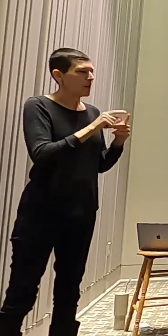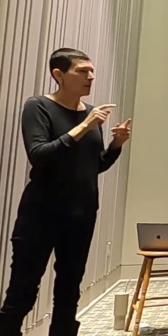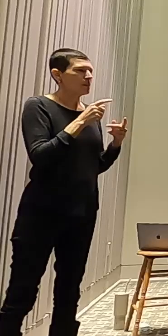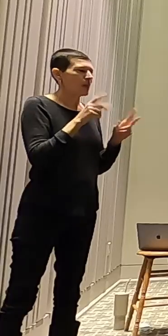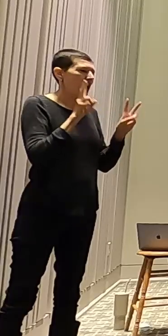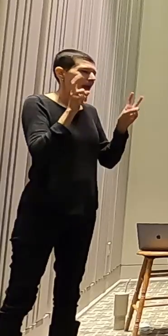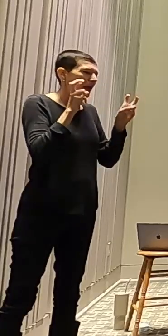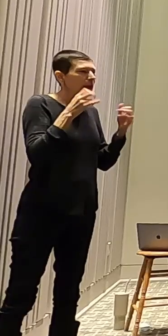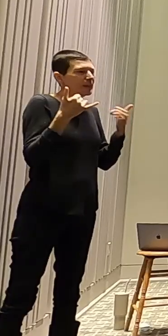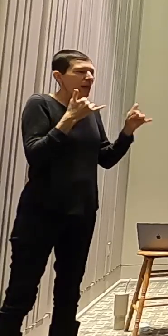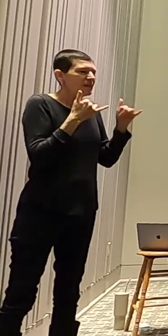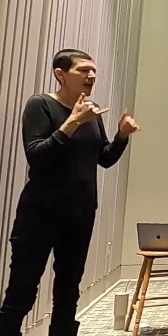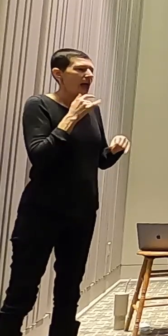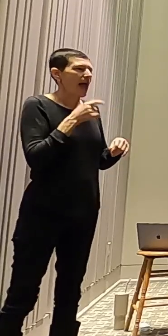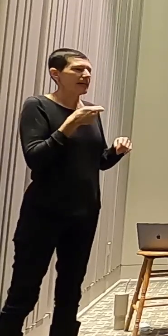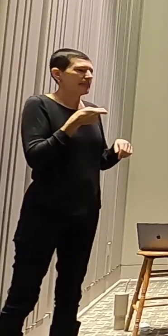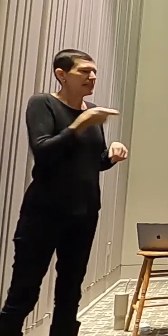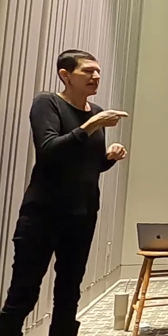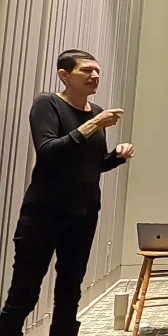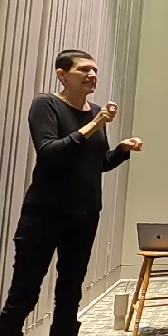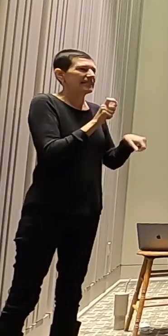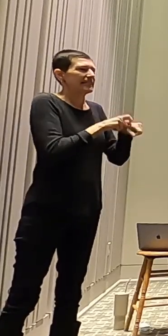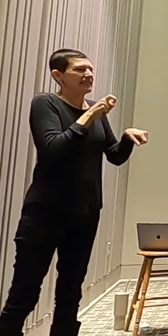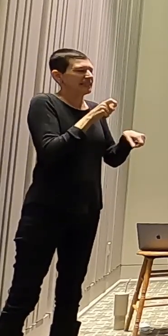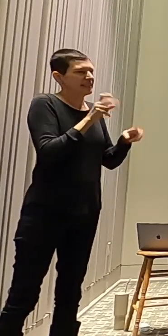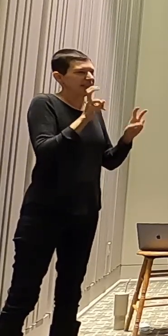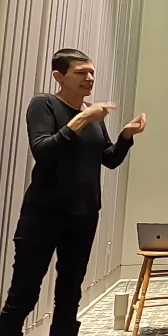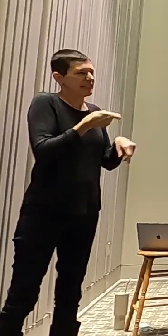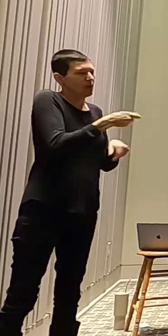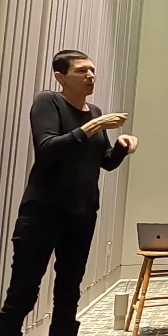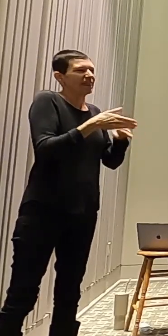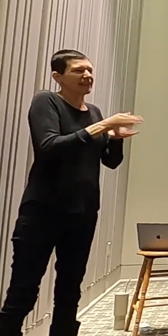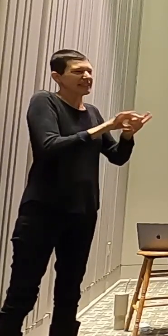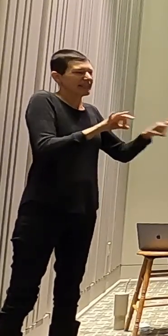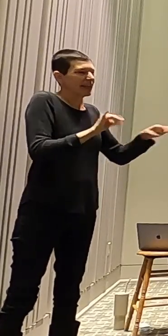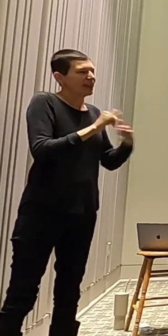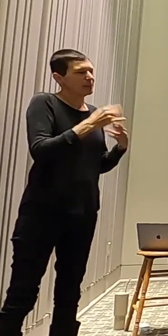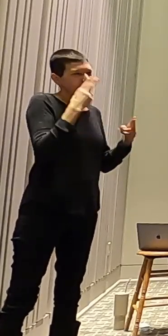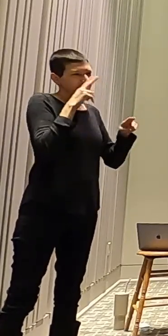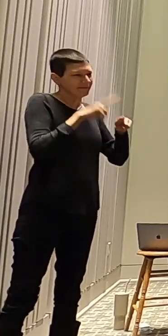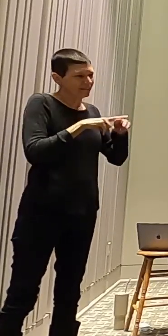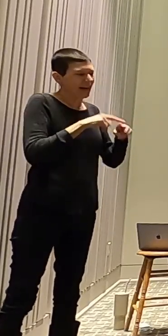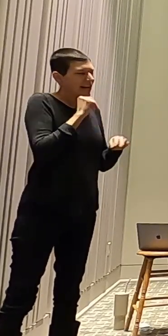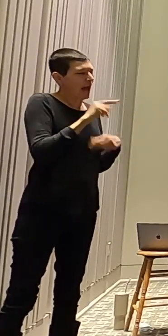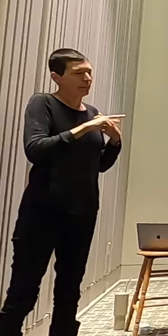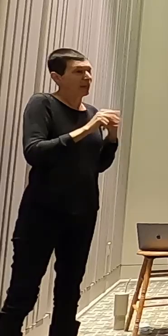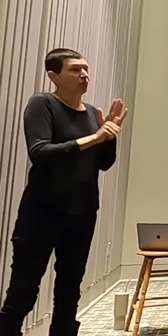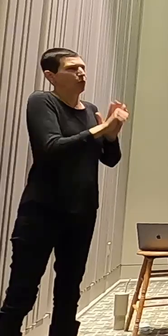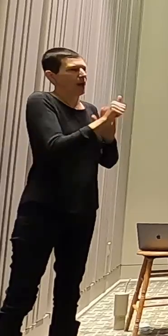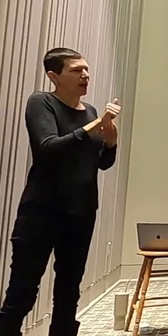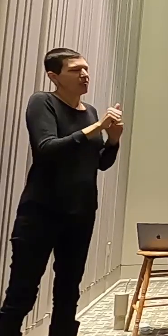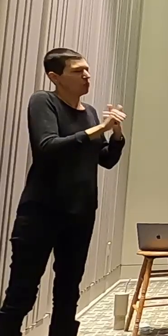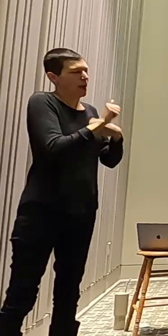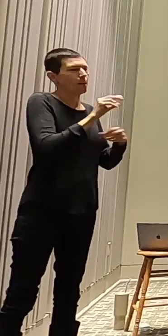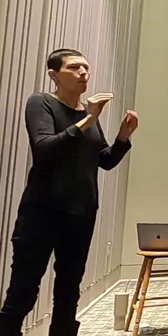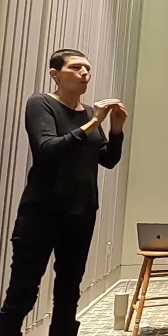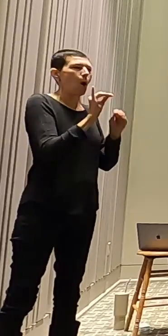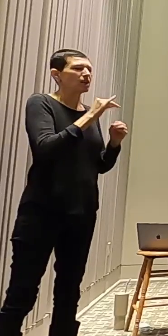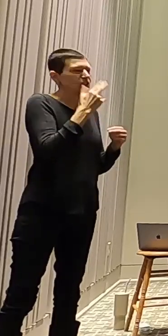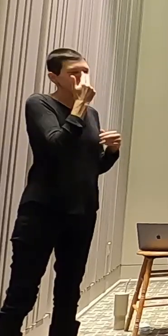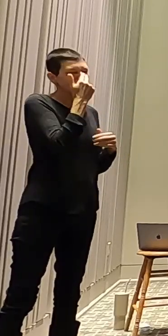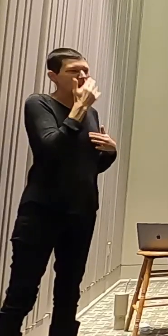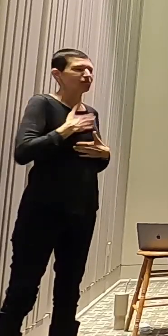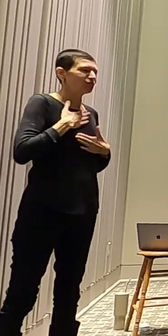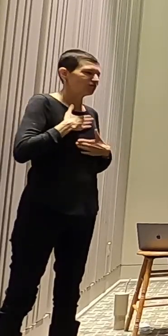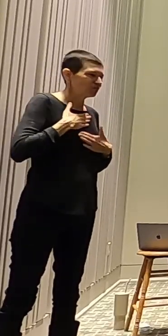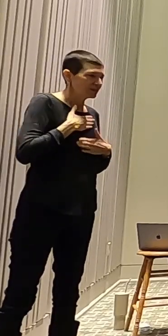stinging them with pointed sticks. This was kind of a fun thing, not as a threat, but more of an amusing thing. So